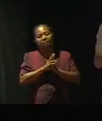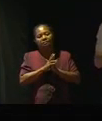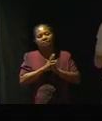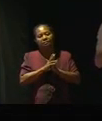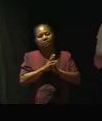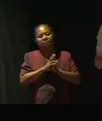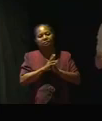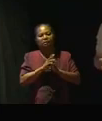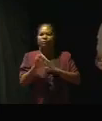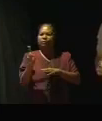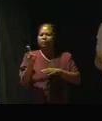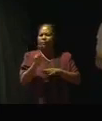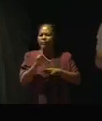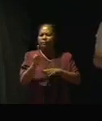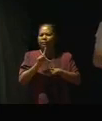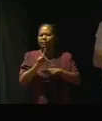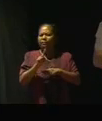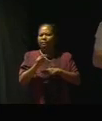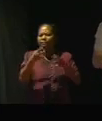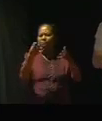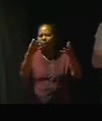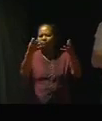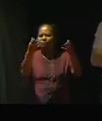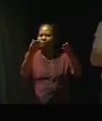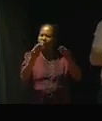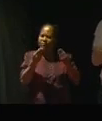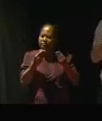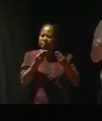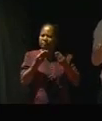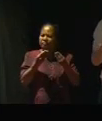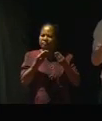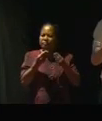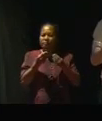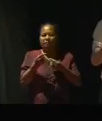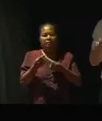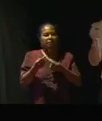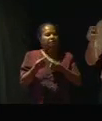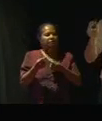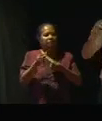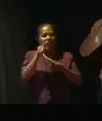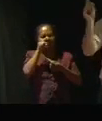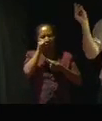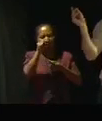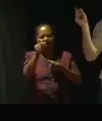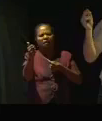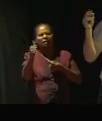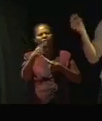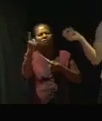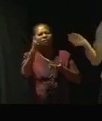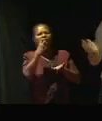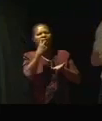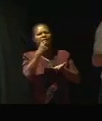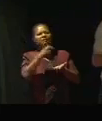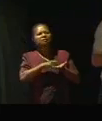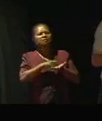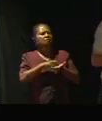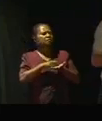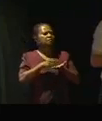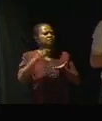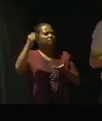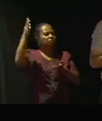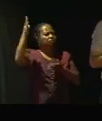What has been achieved and what can you do? So just to show as a show of hands, has anyone actually registered on MyIRC